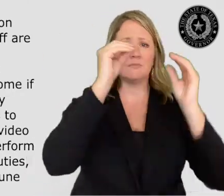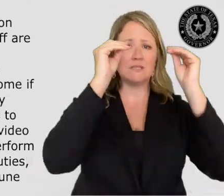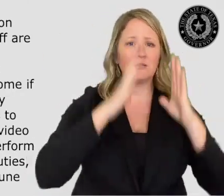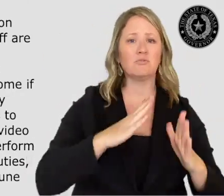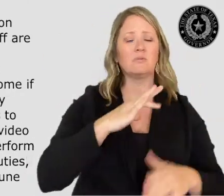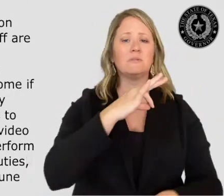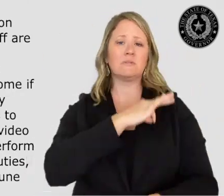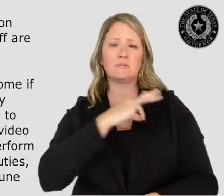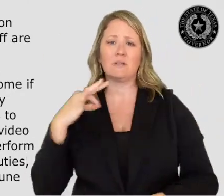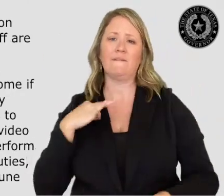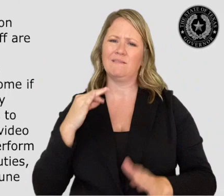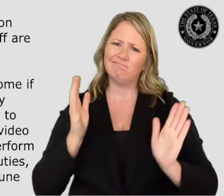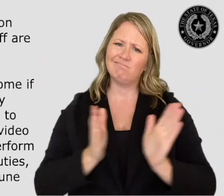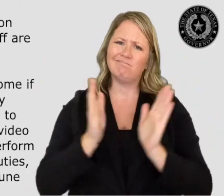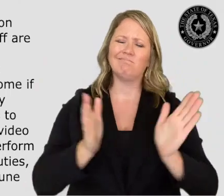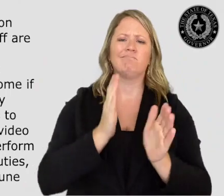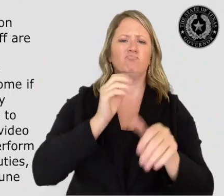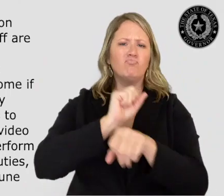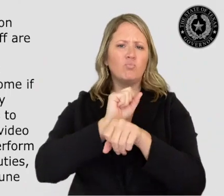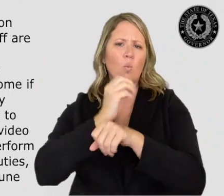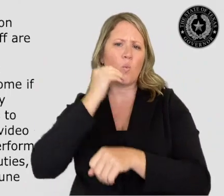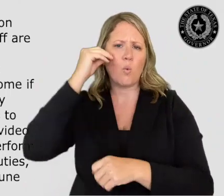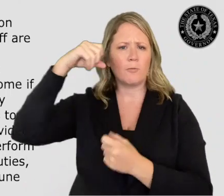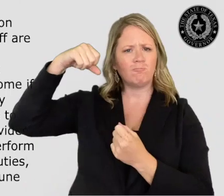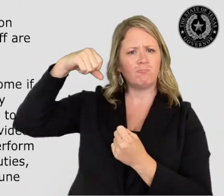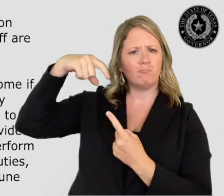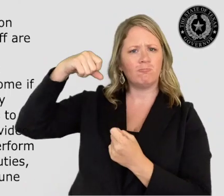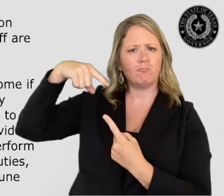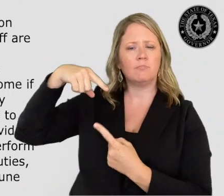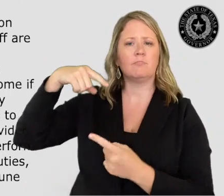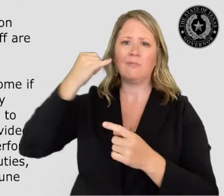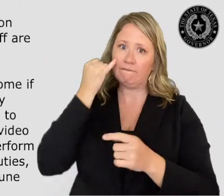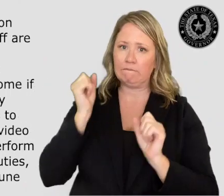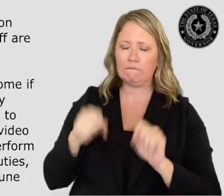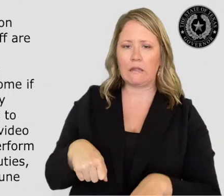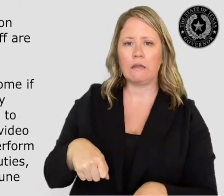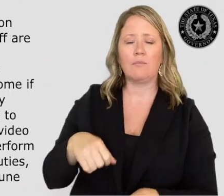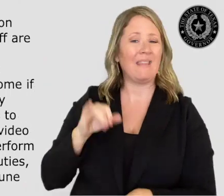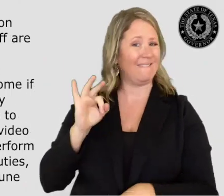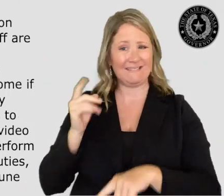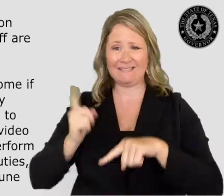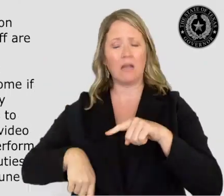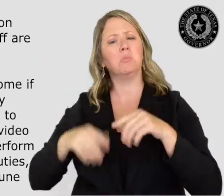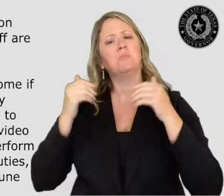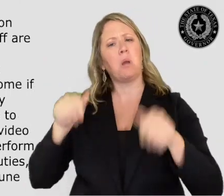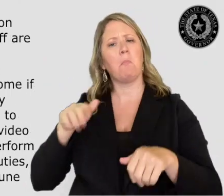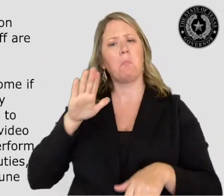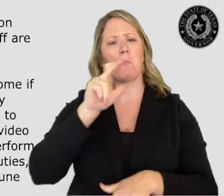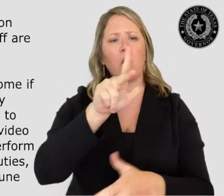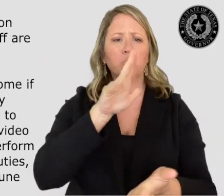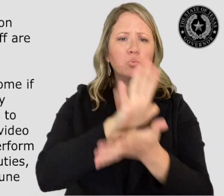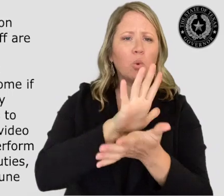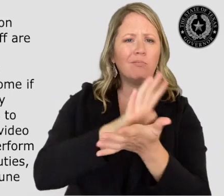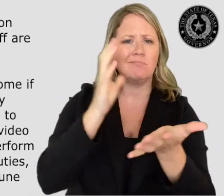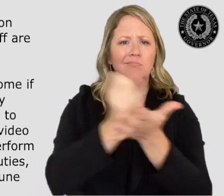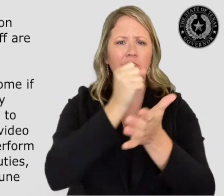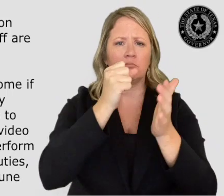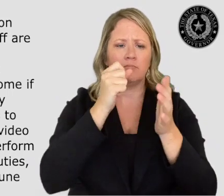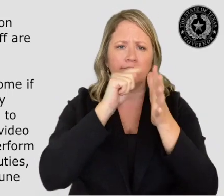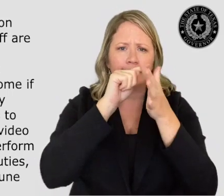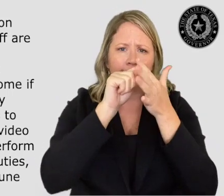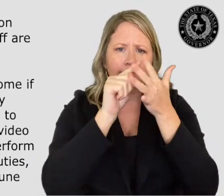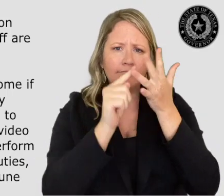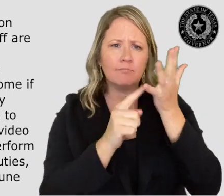Public education teachers and staff are encouraged to continue to work remotely from home if possible, but may return to schools to